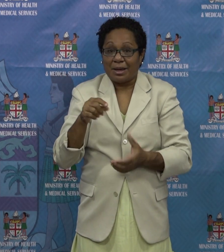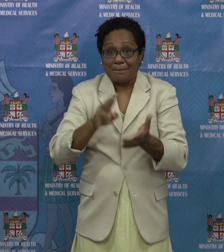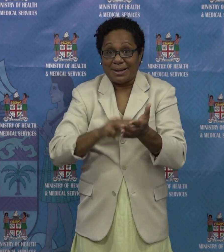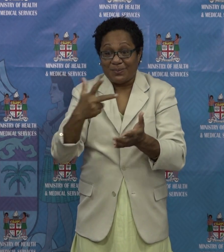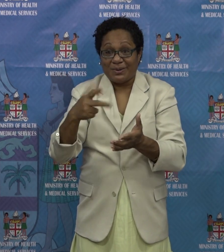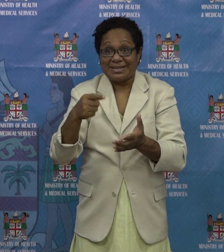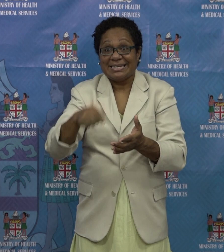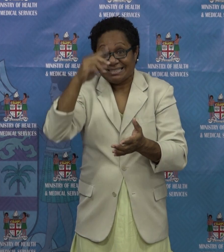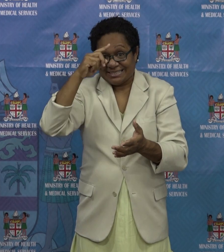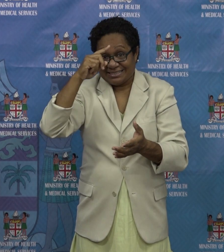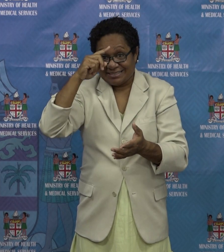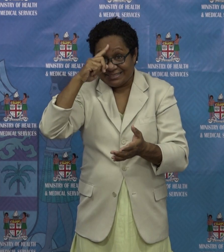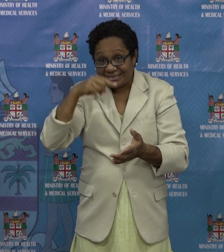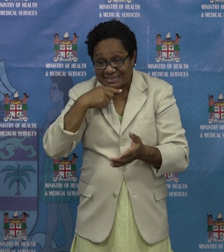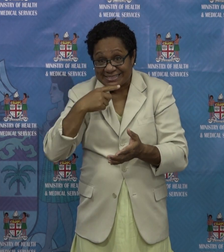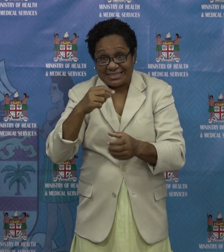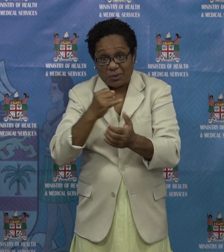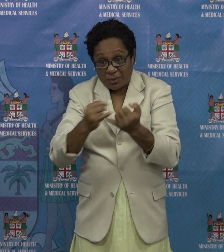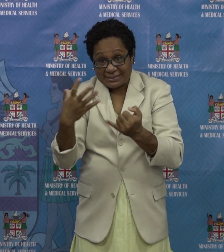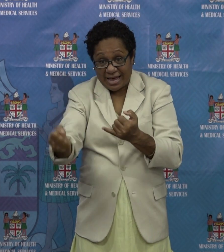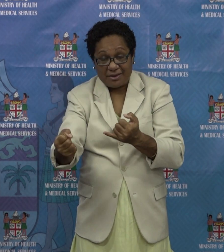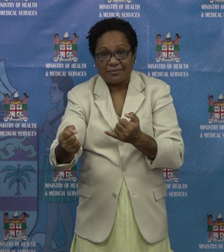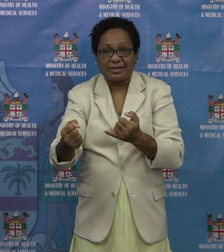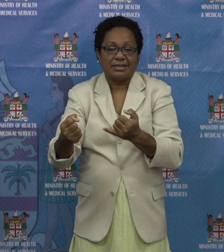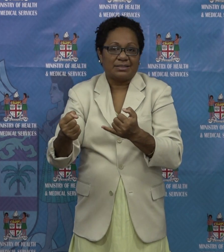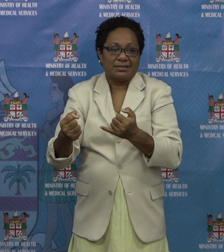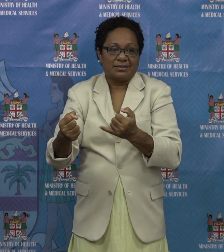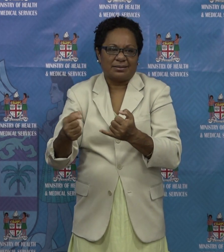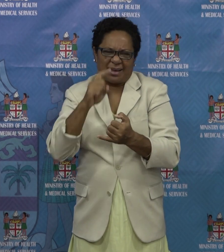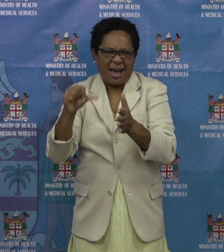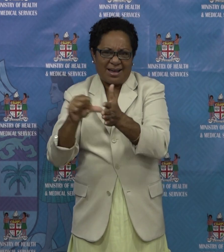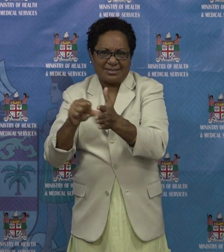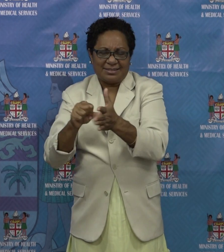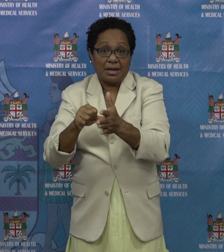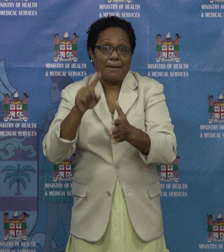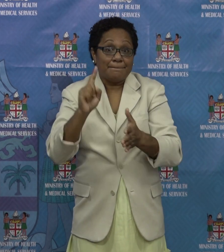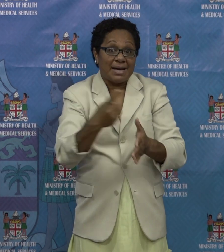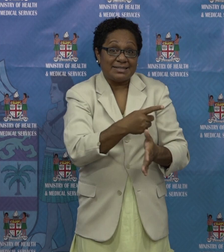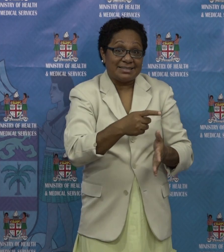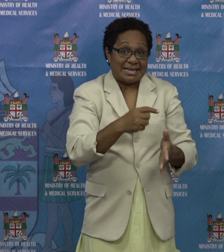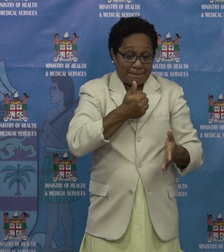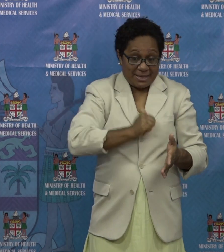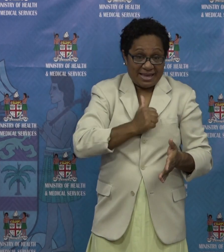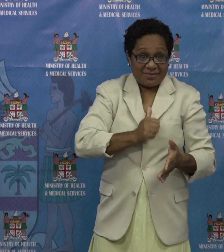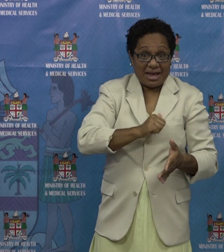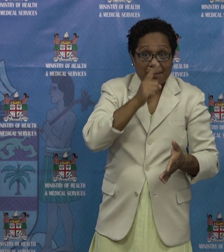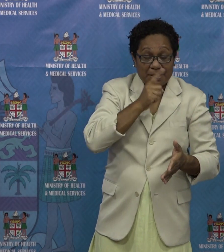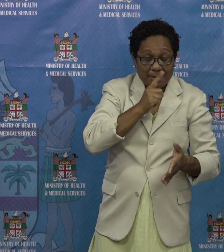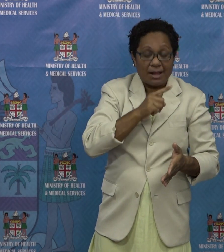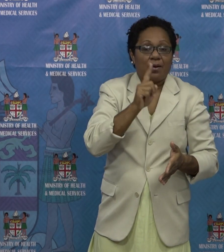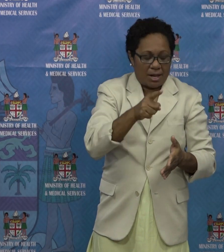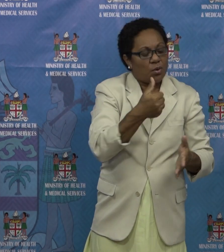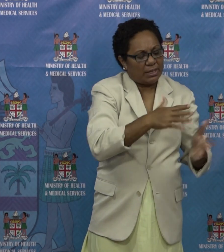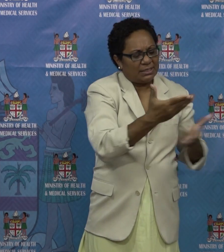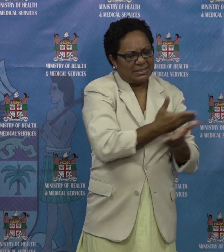it a red zone from the behavior point of view, that's another thing. That's another aspect of the operation that we have discussed.